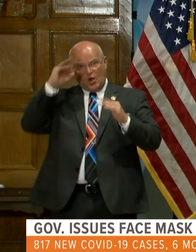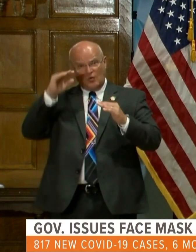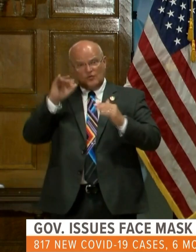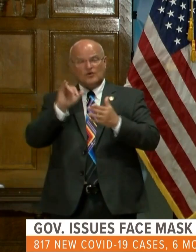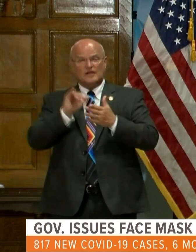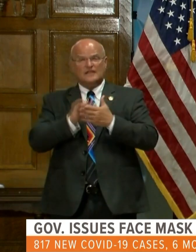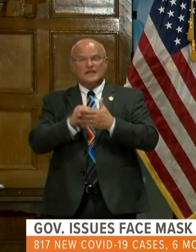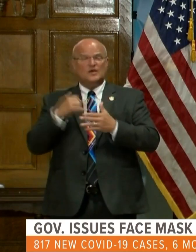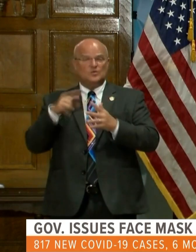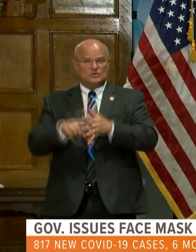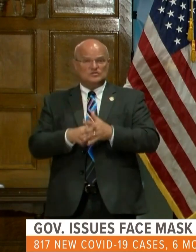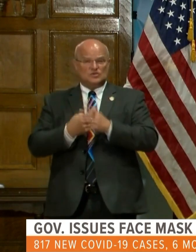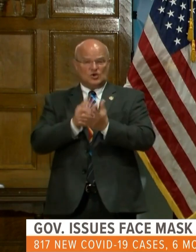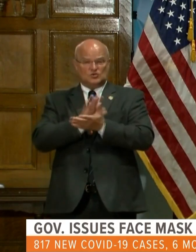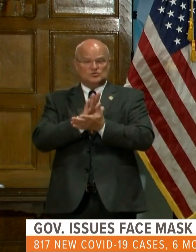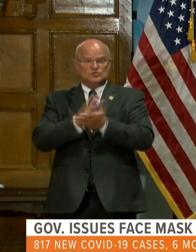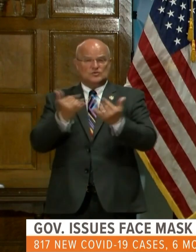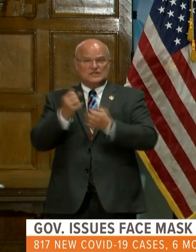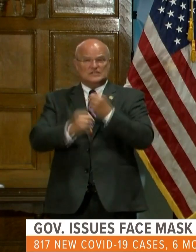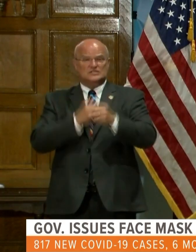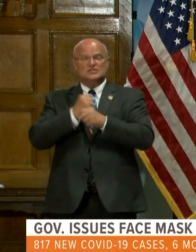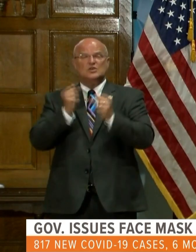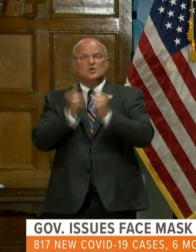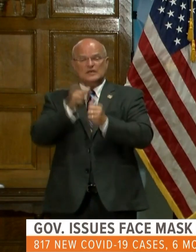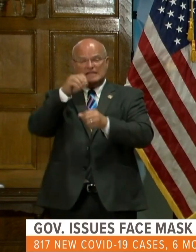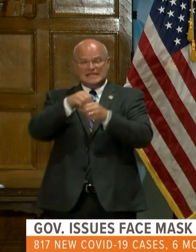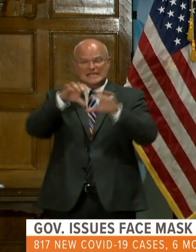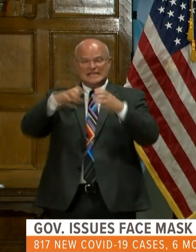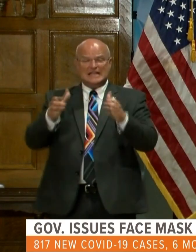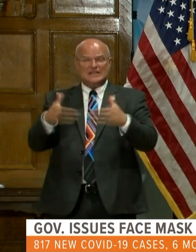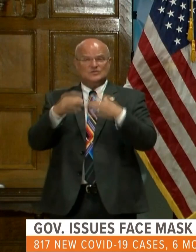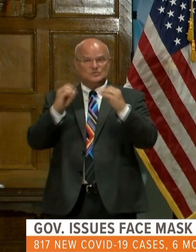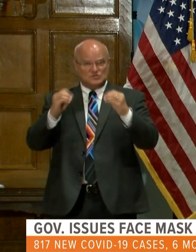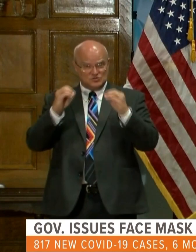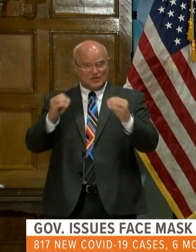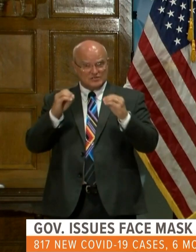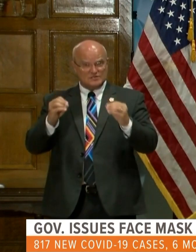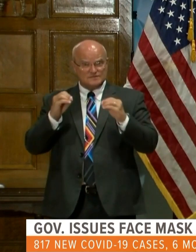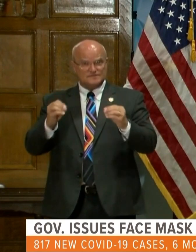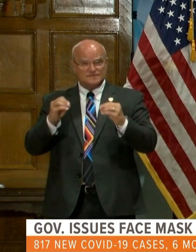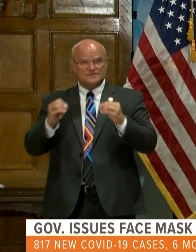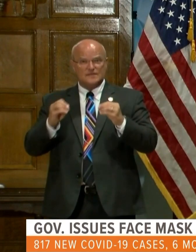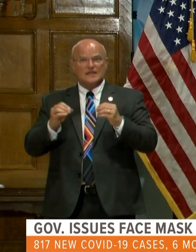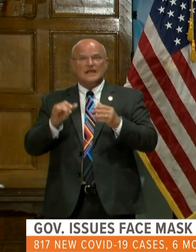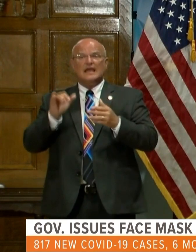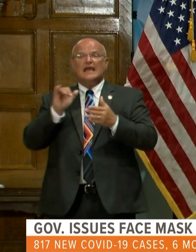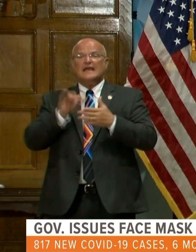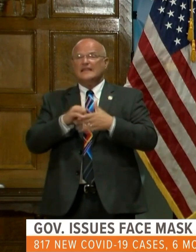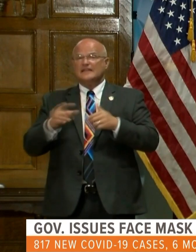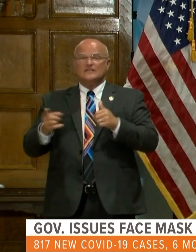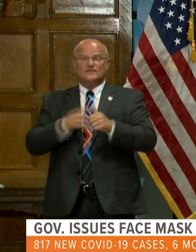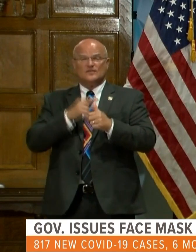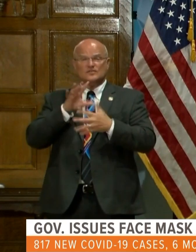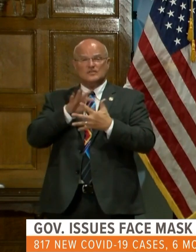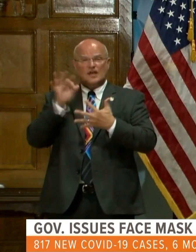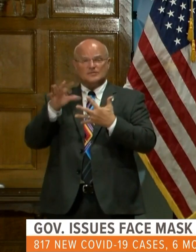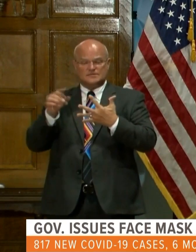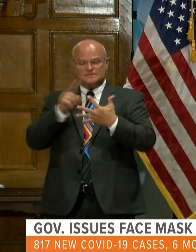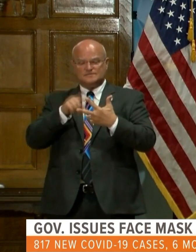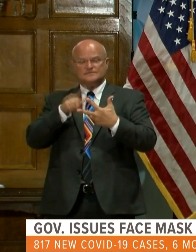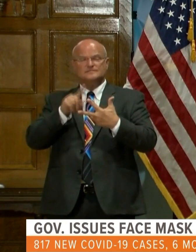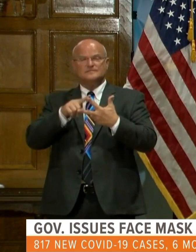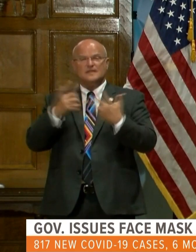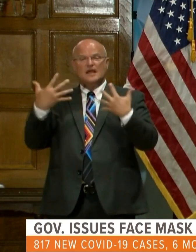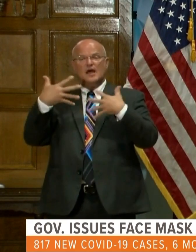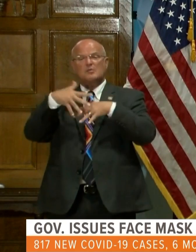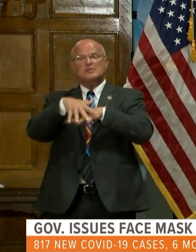for, and that is that we start our school this year with in-classroom instruction. And that's the first option. And then we have a